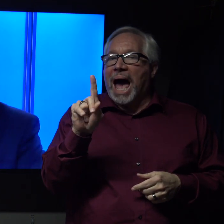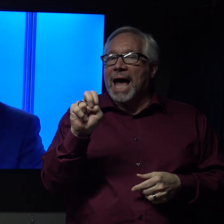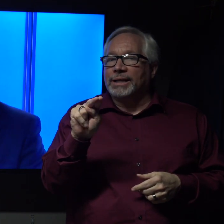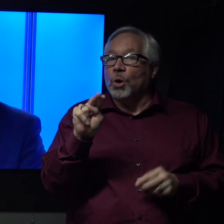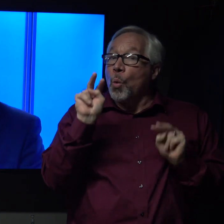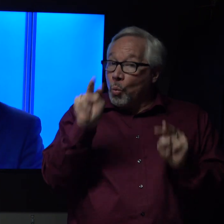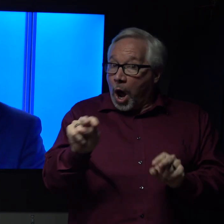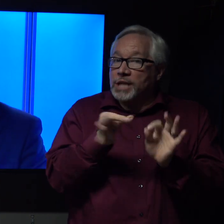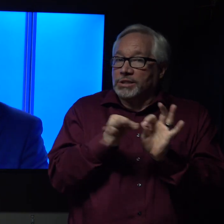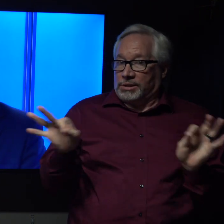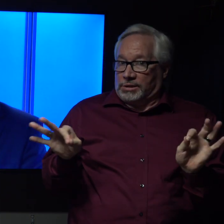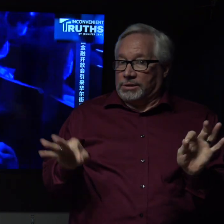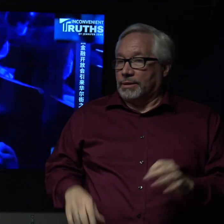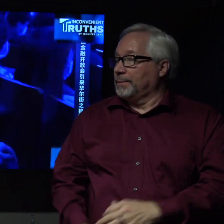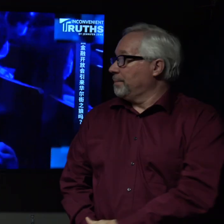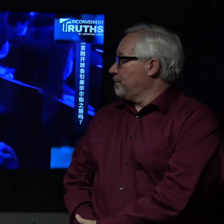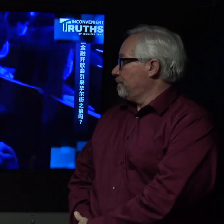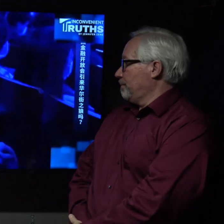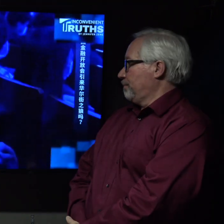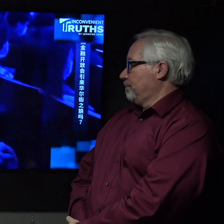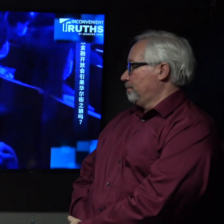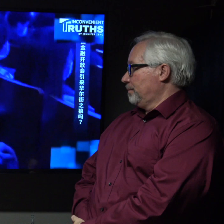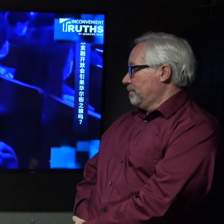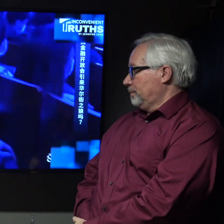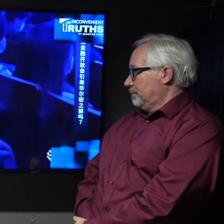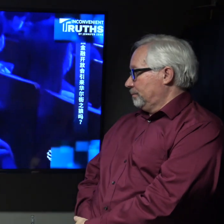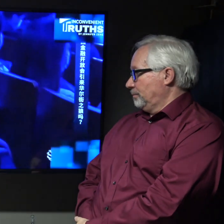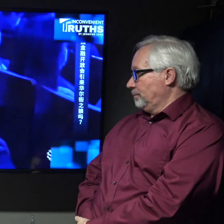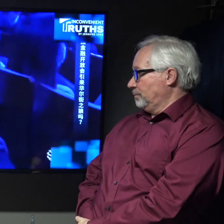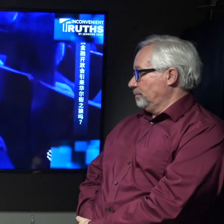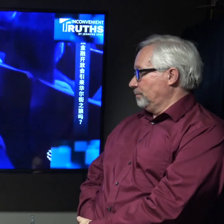Biden. Watch the words at the bottom of the screen. Go ahead.